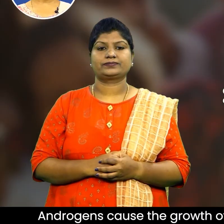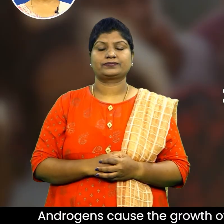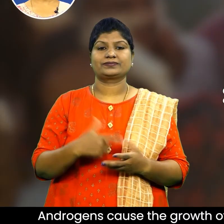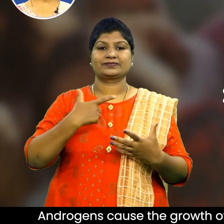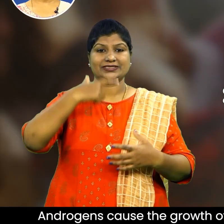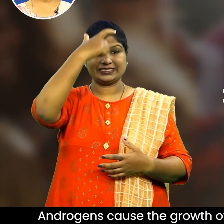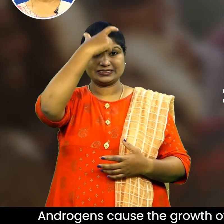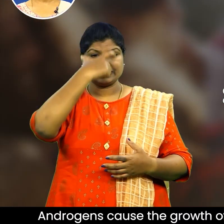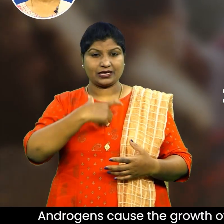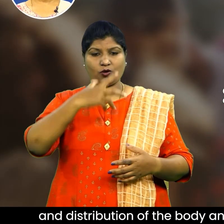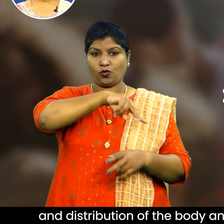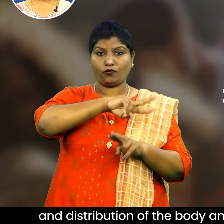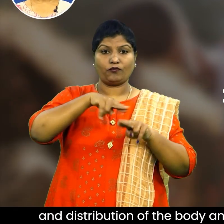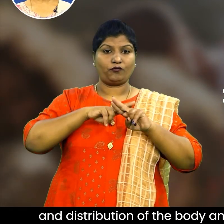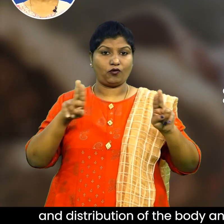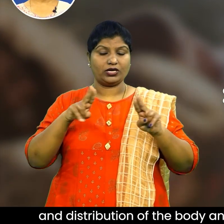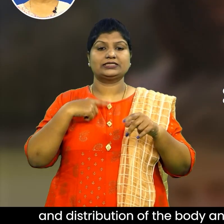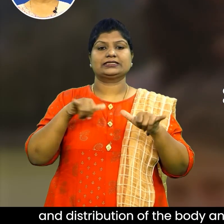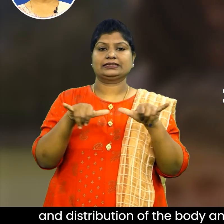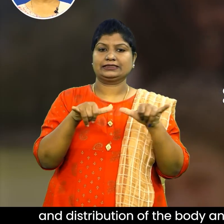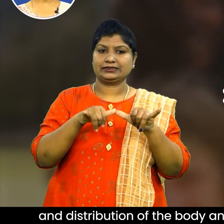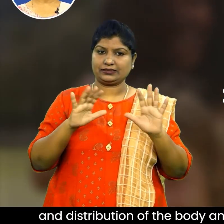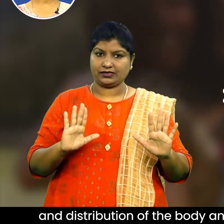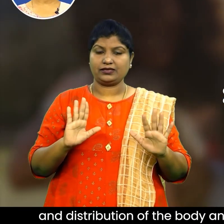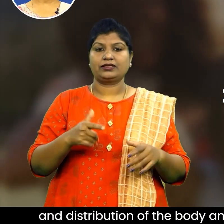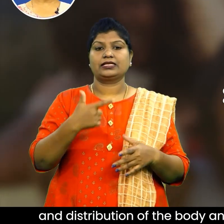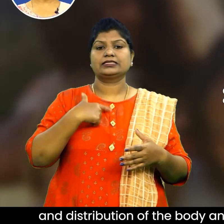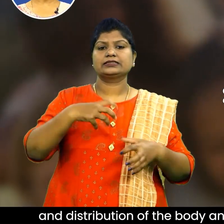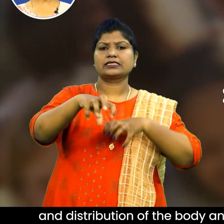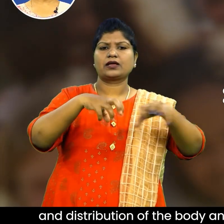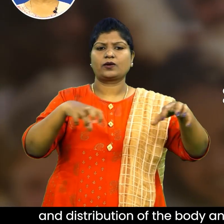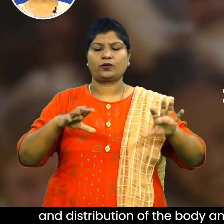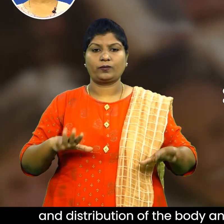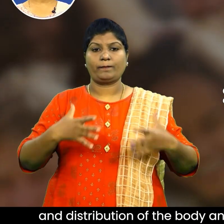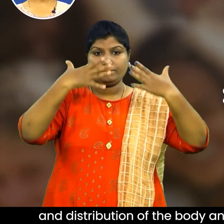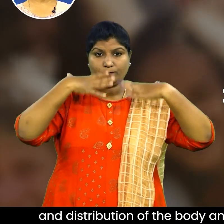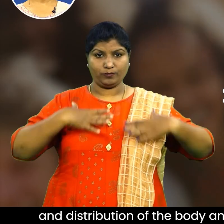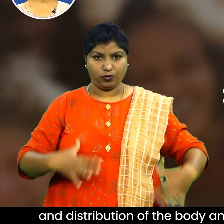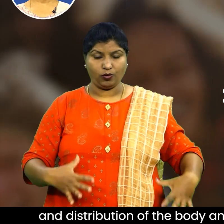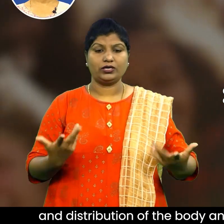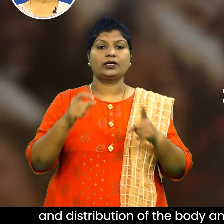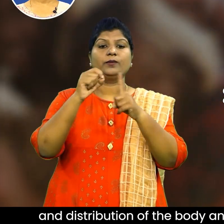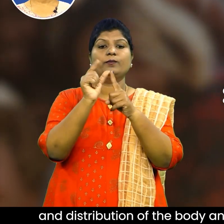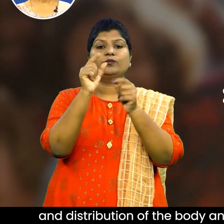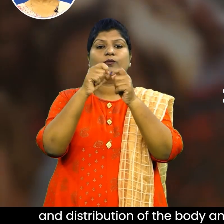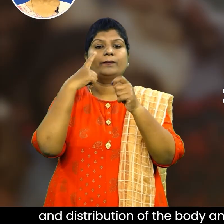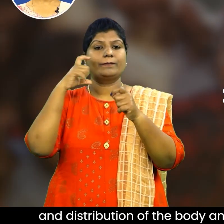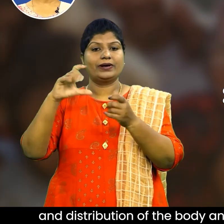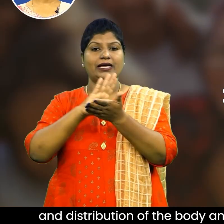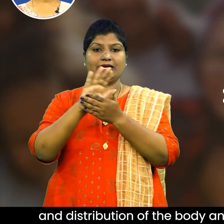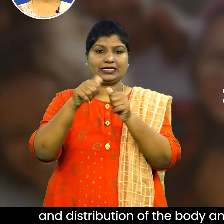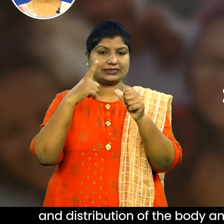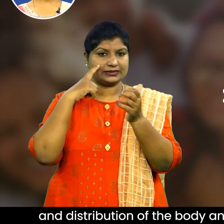skeletal size, and distribution of the body and pubic hair,